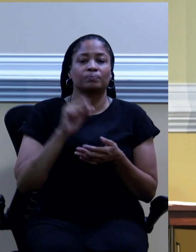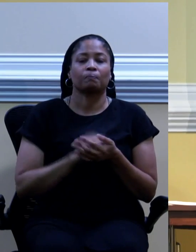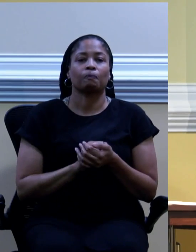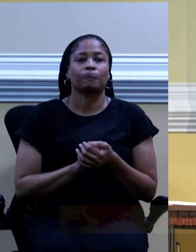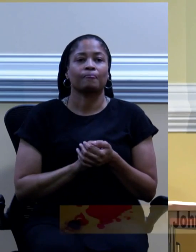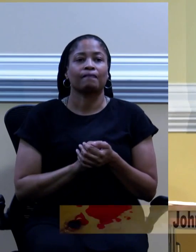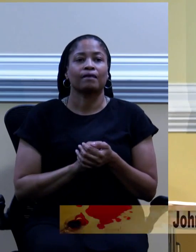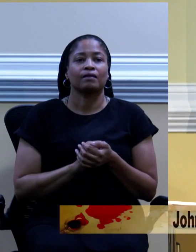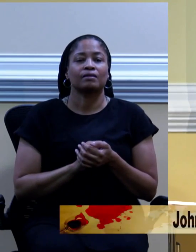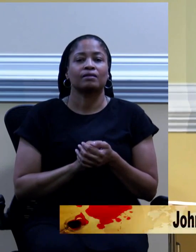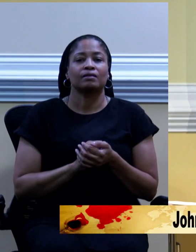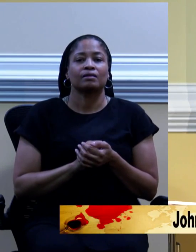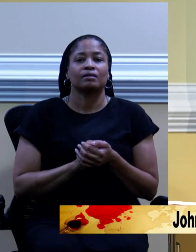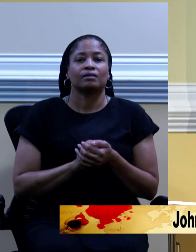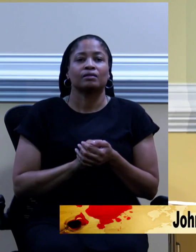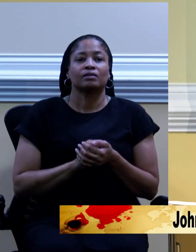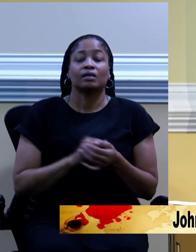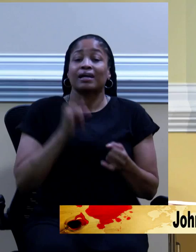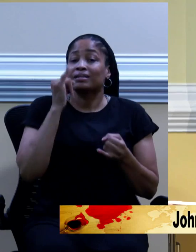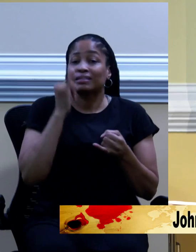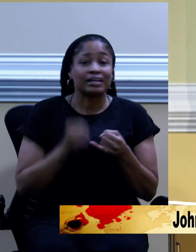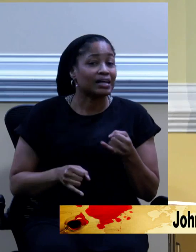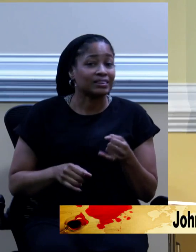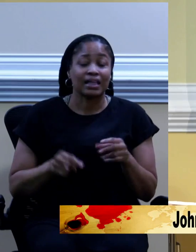Then I'm going to pray